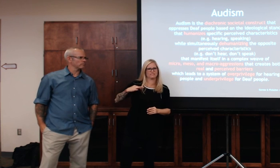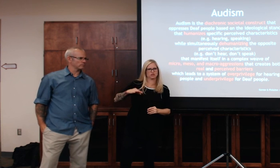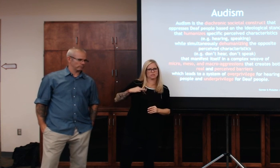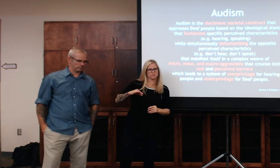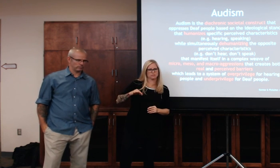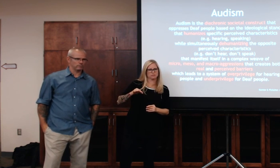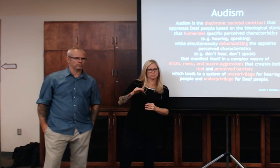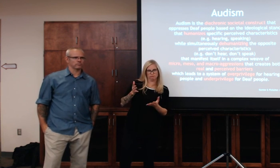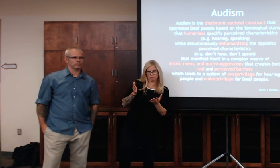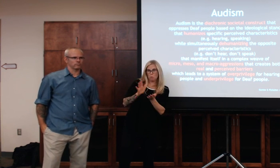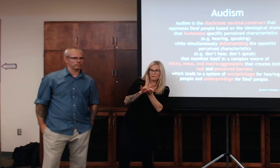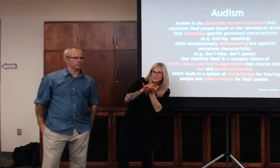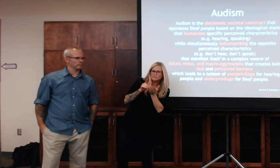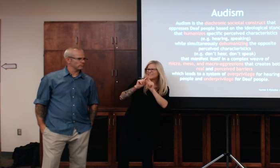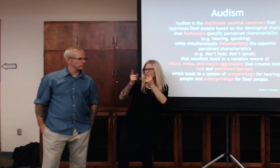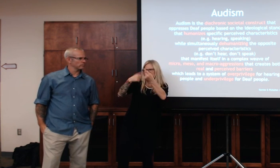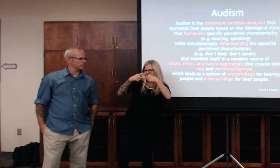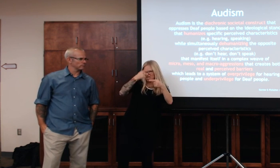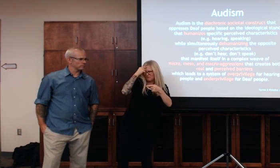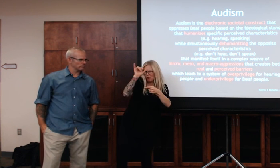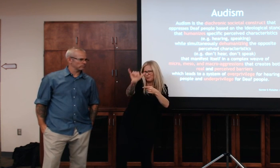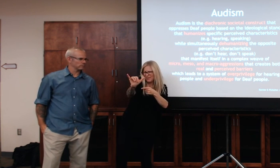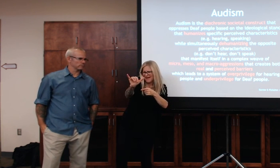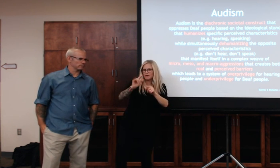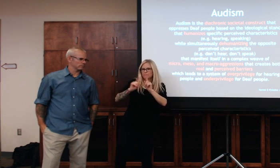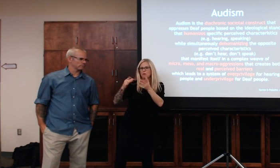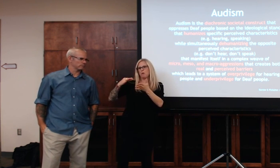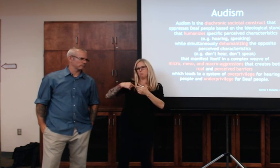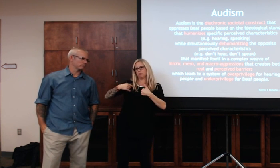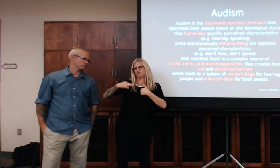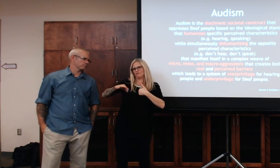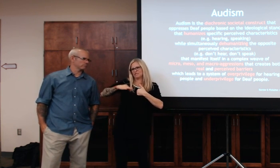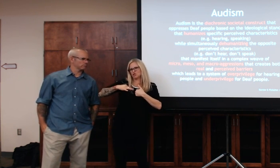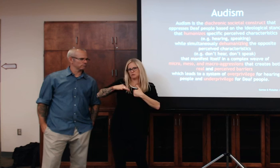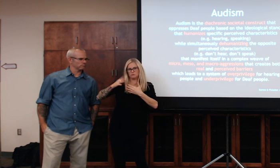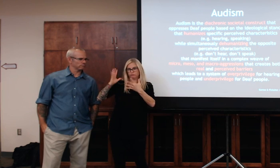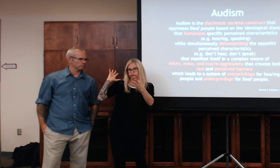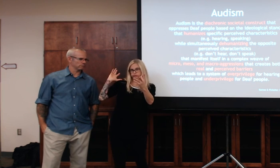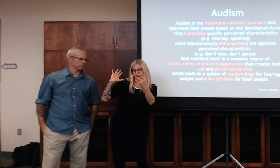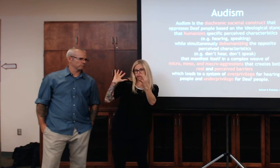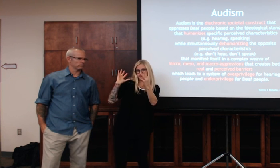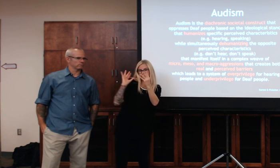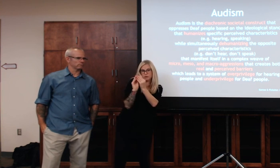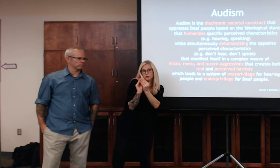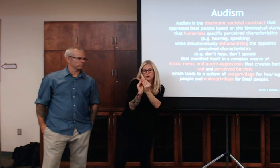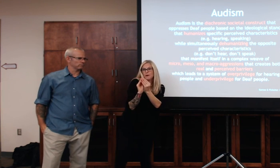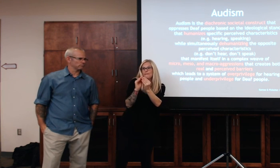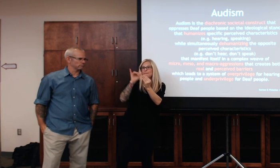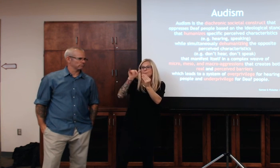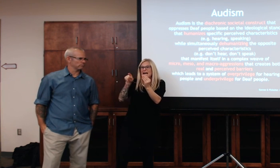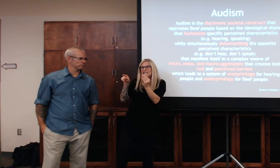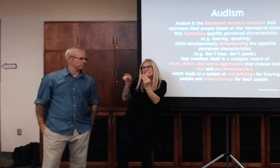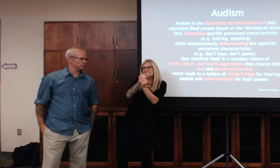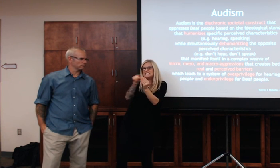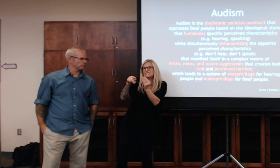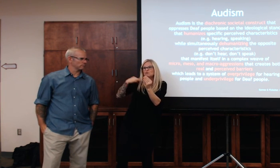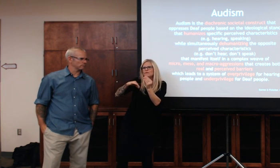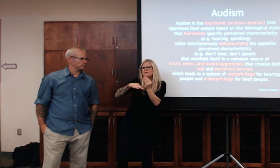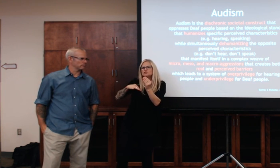privilege. Different signs for privilege, whether it may be I sign privilege this way. So they accrue privilege. Now